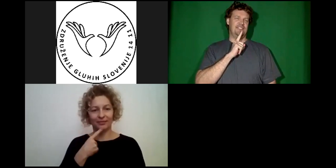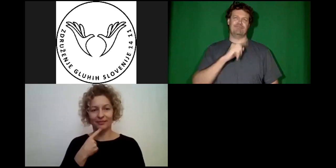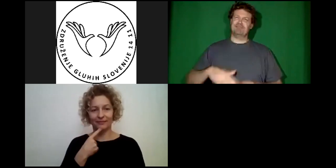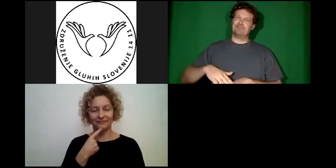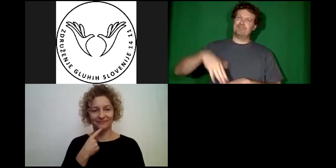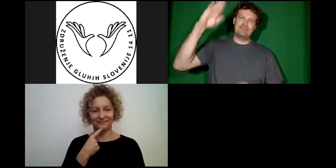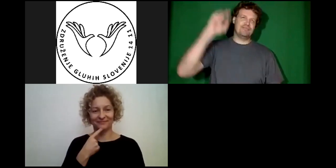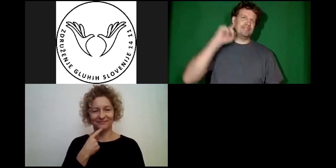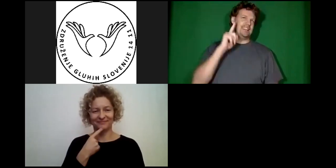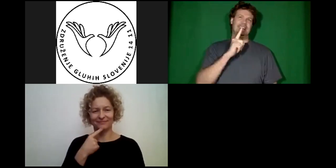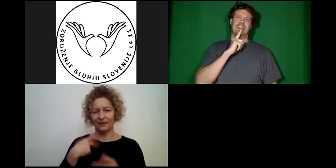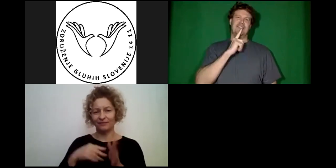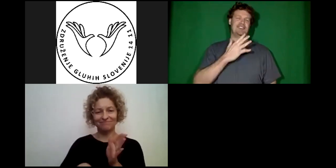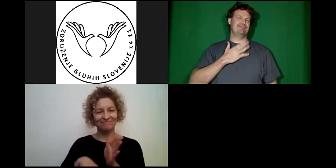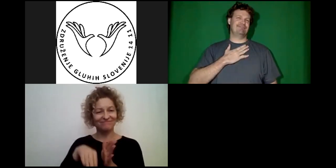I was born deaf.